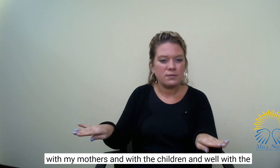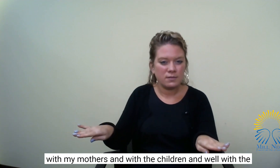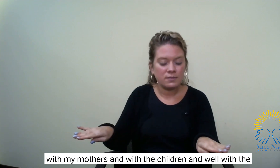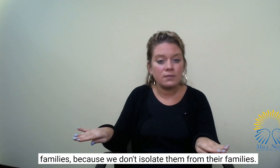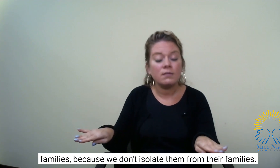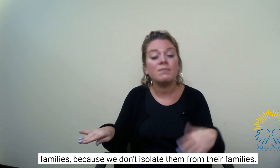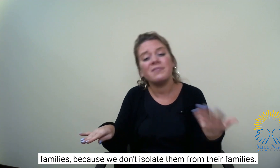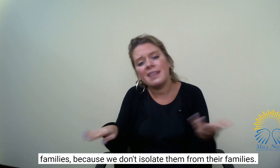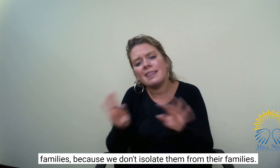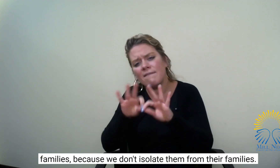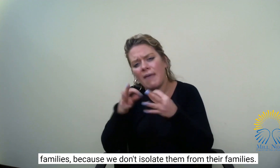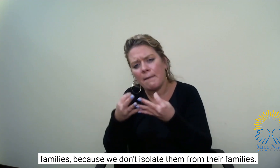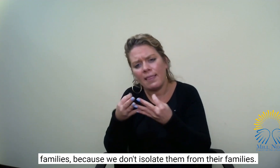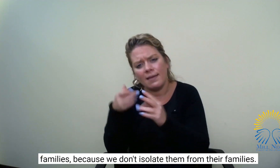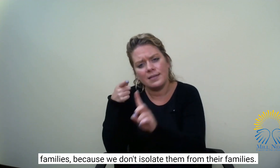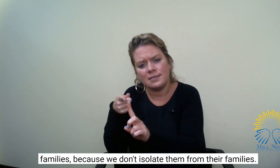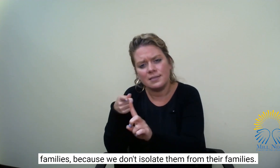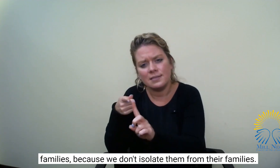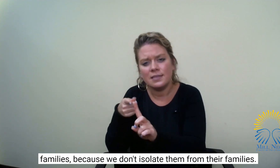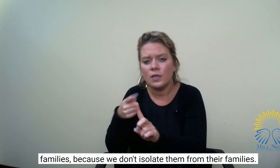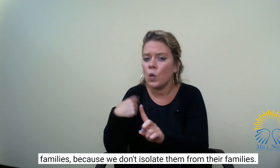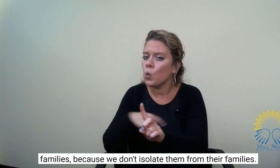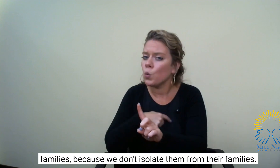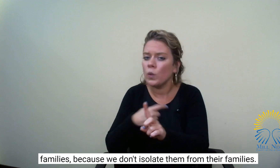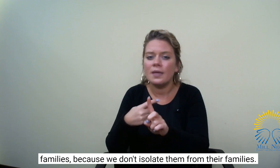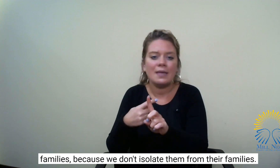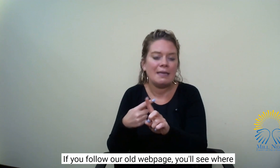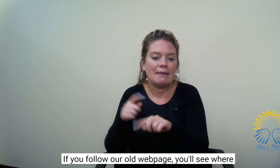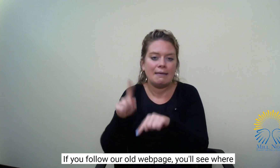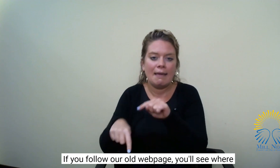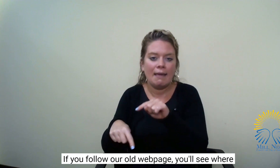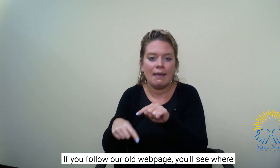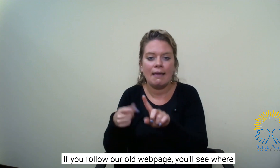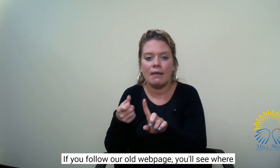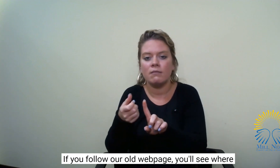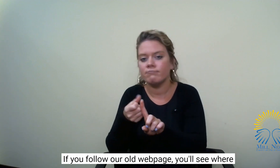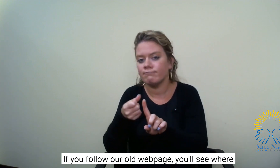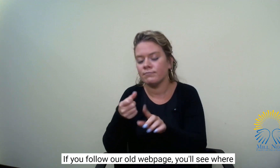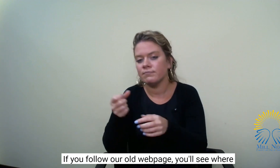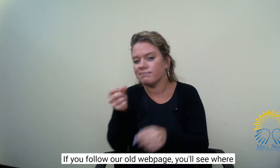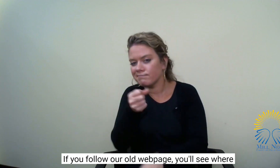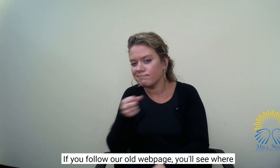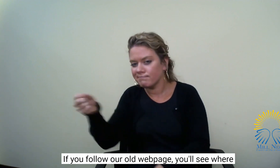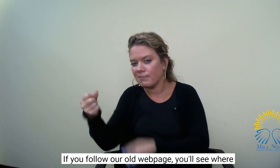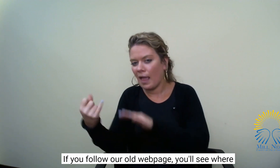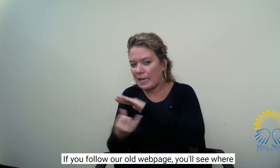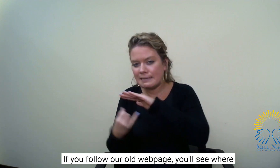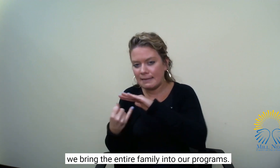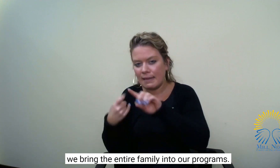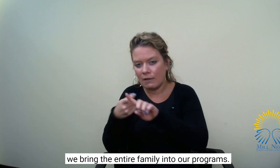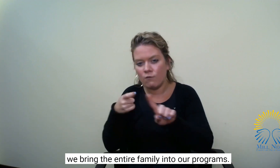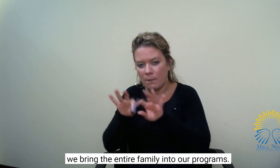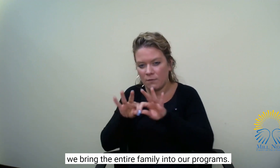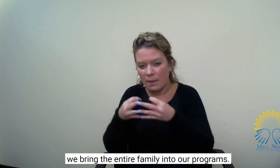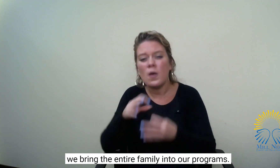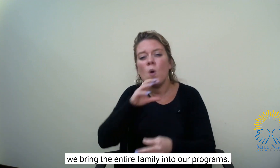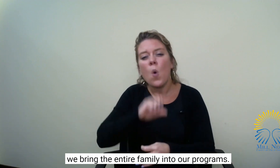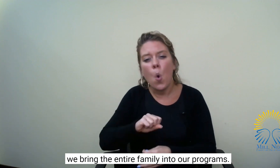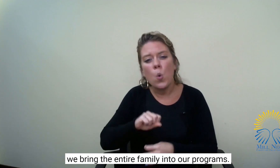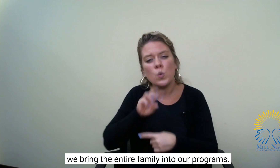with the families, because we don't isolate them from their families. If you follow our old webpage, you'll see where we bring the entire family into